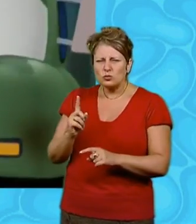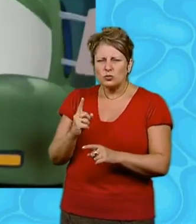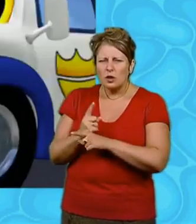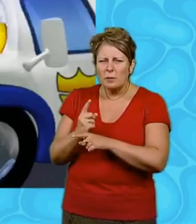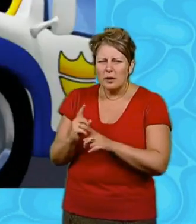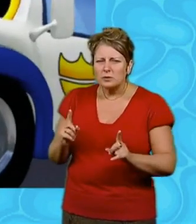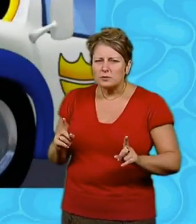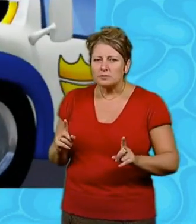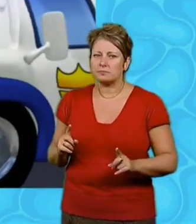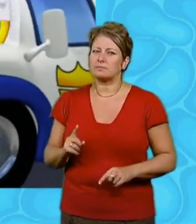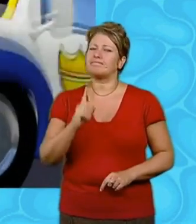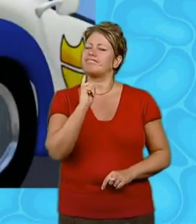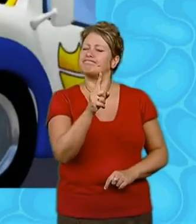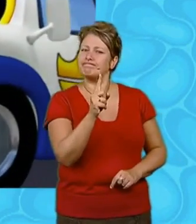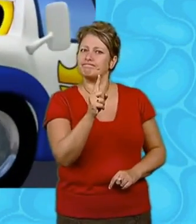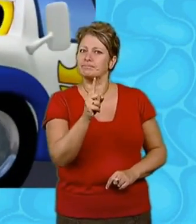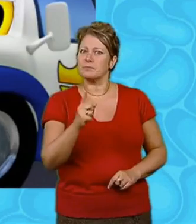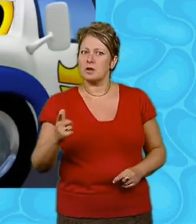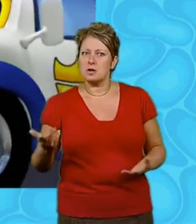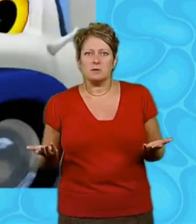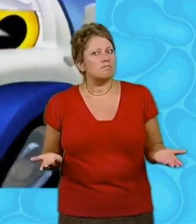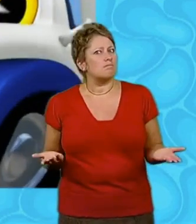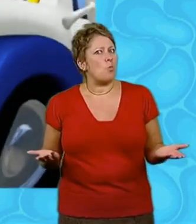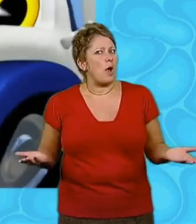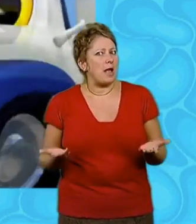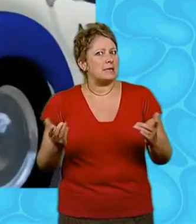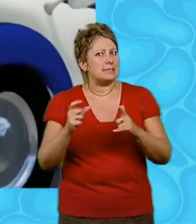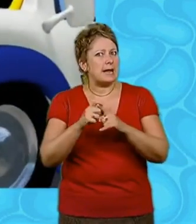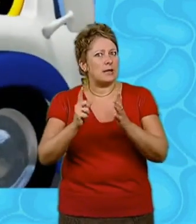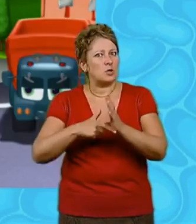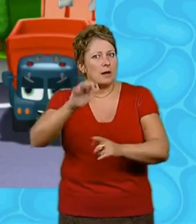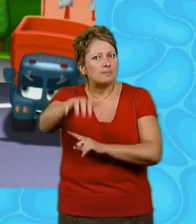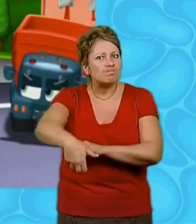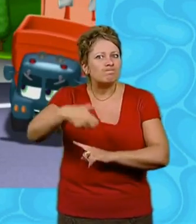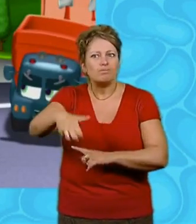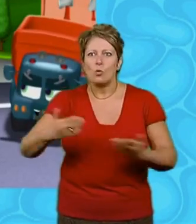just said. My point is, where's DJ?